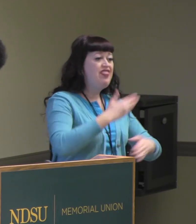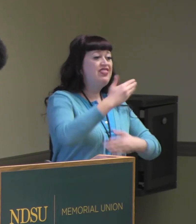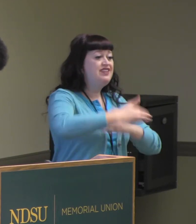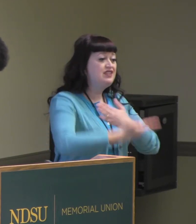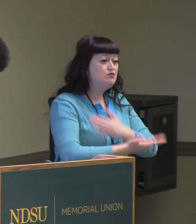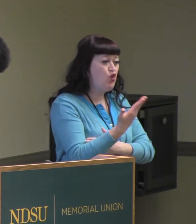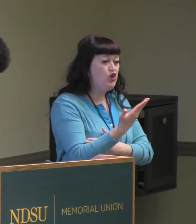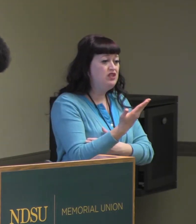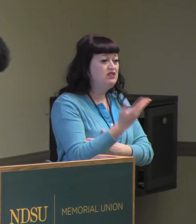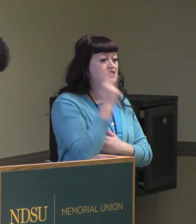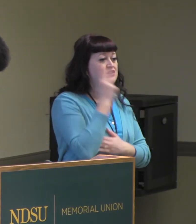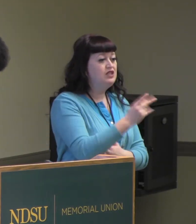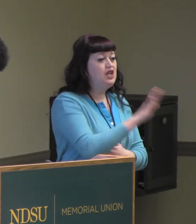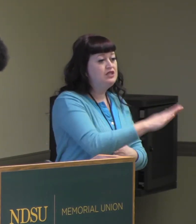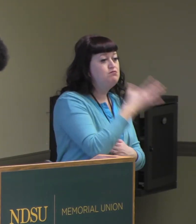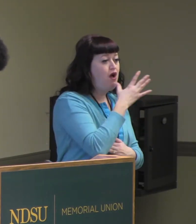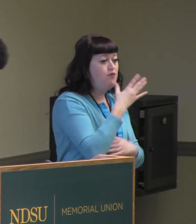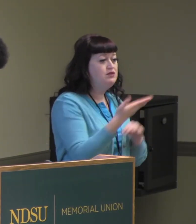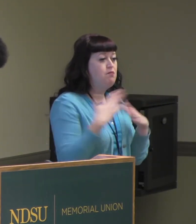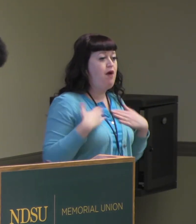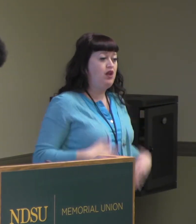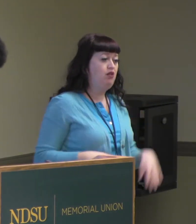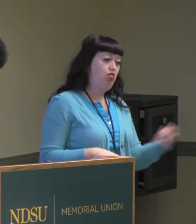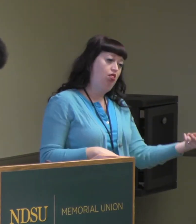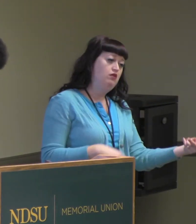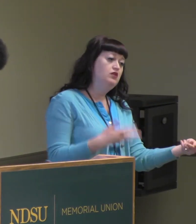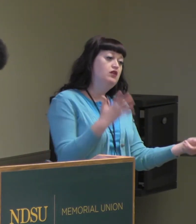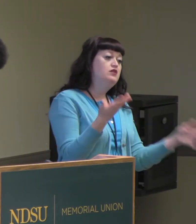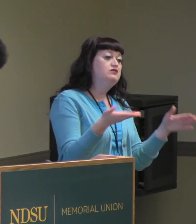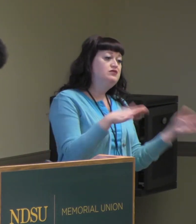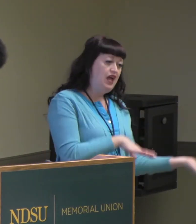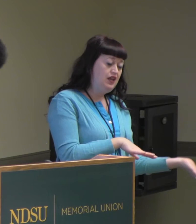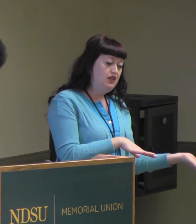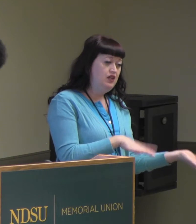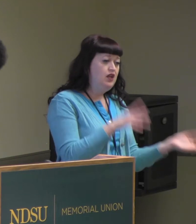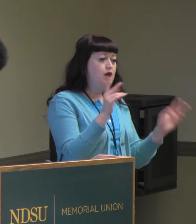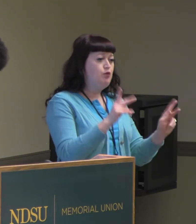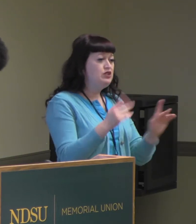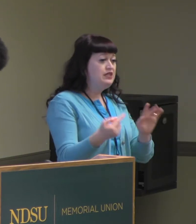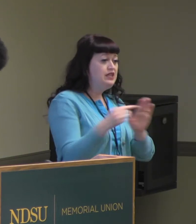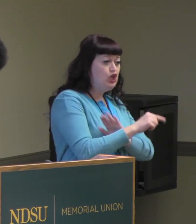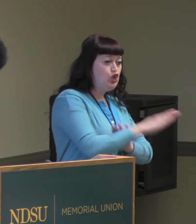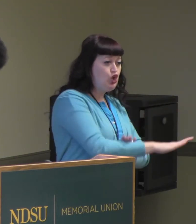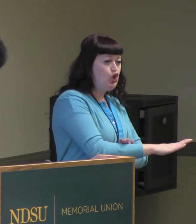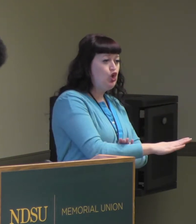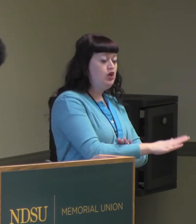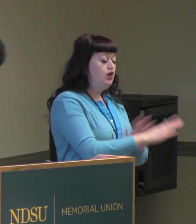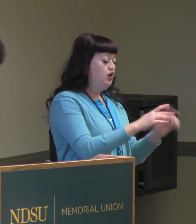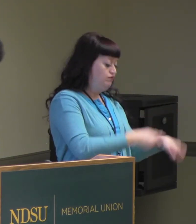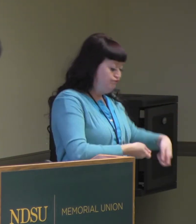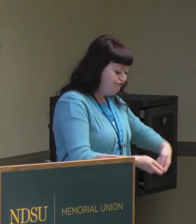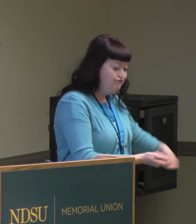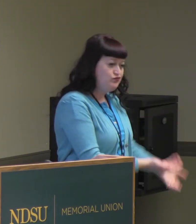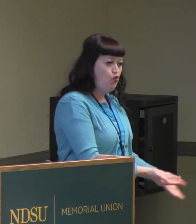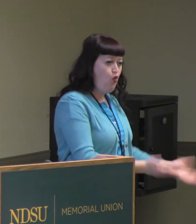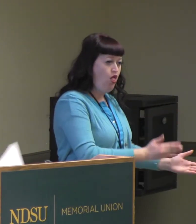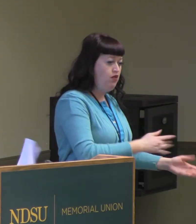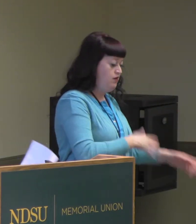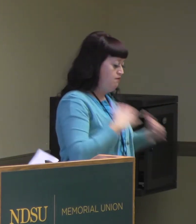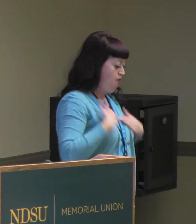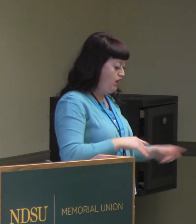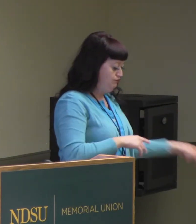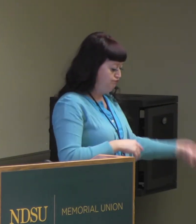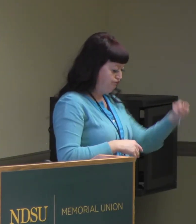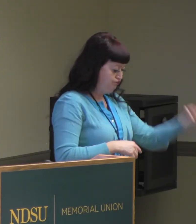body outside of the house, and she was dead. The people who killed her put her body in a hole in the ground near the house.